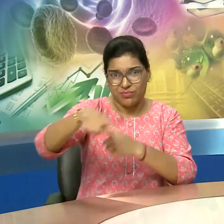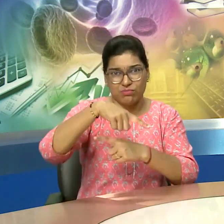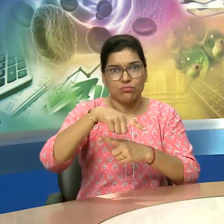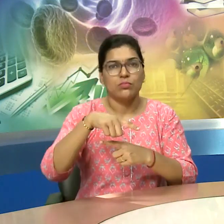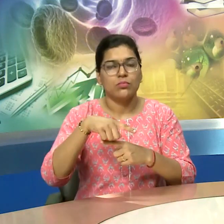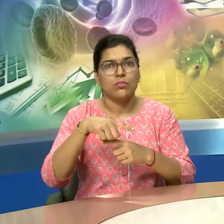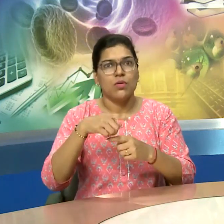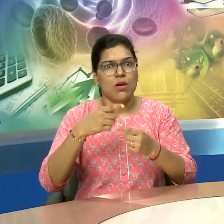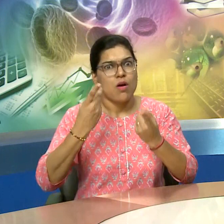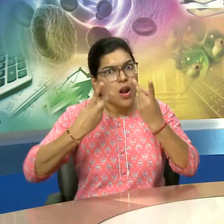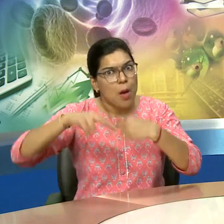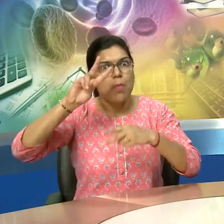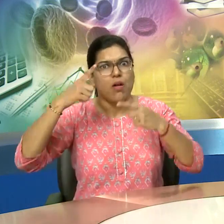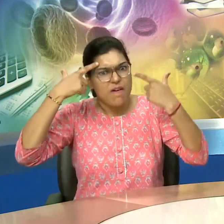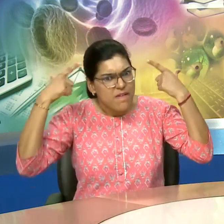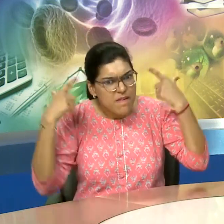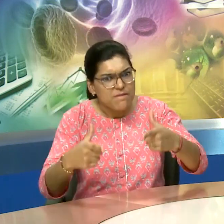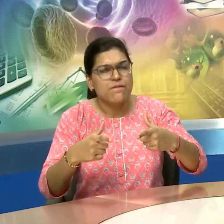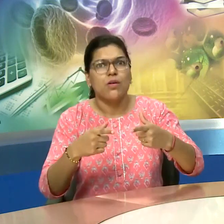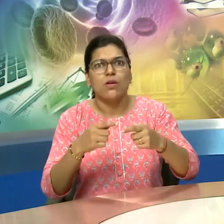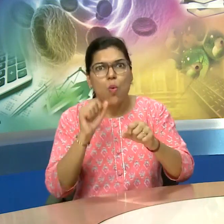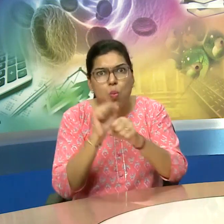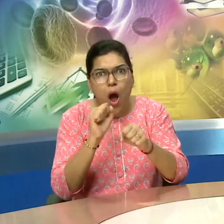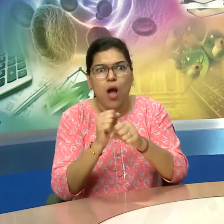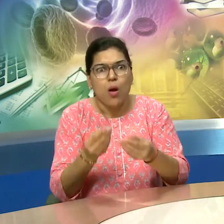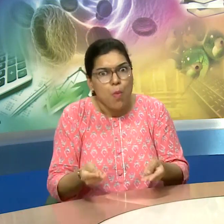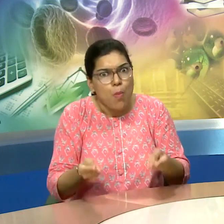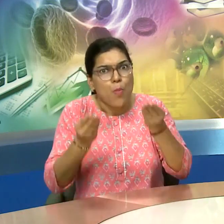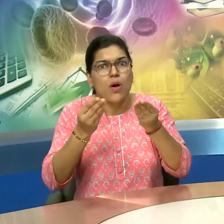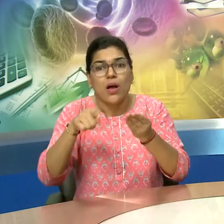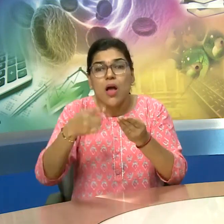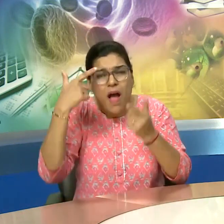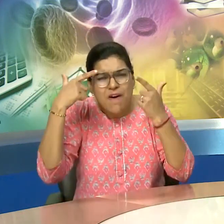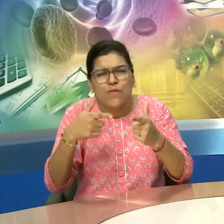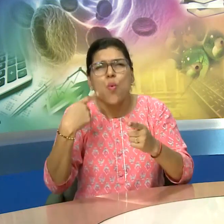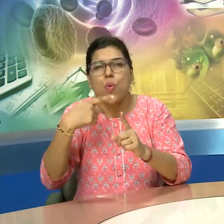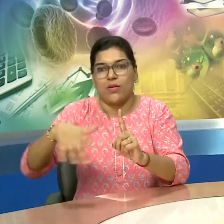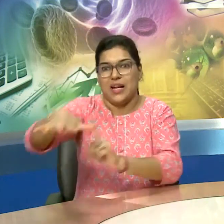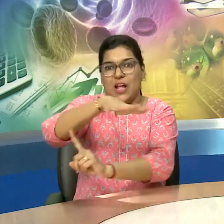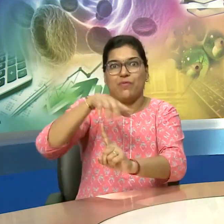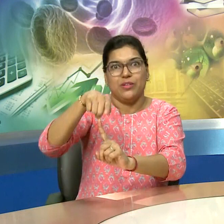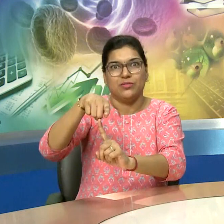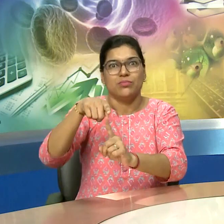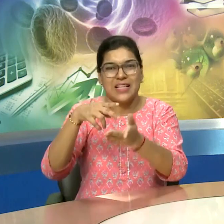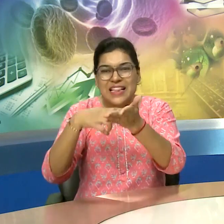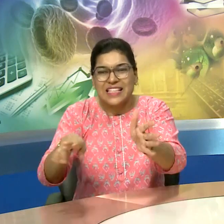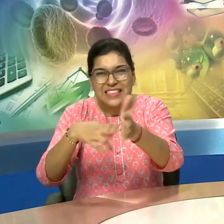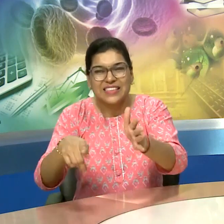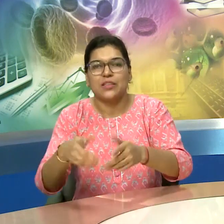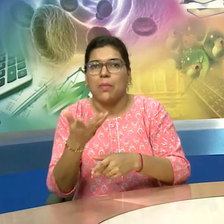and we will also understand the factors that cause environment degradation. The other objective is we will be able to